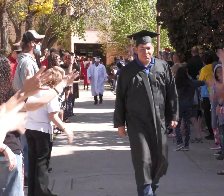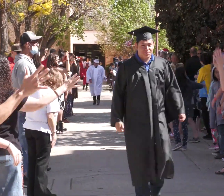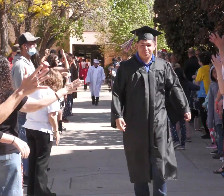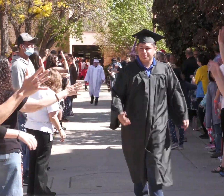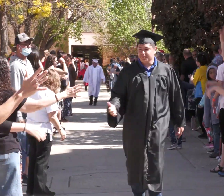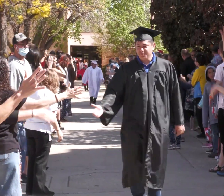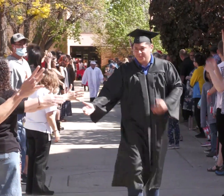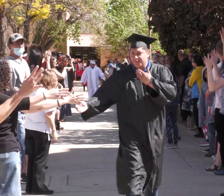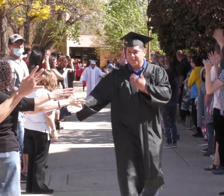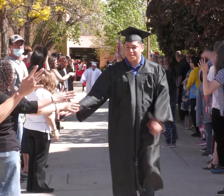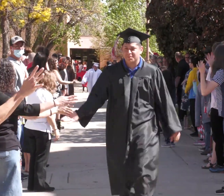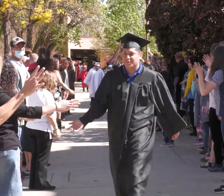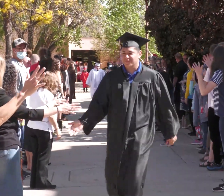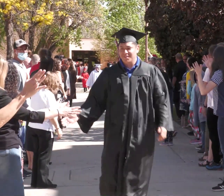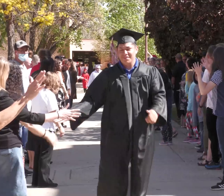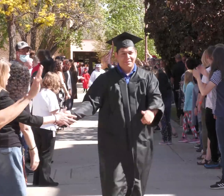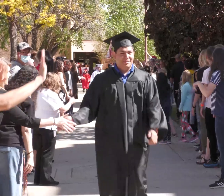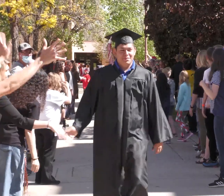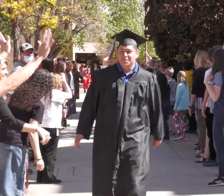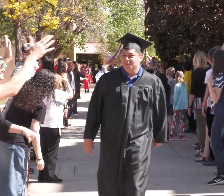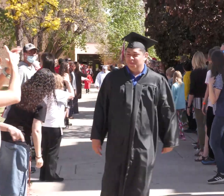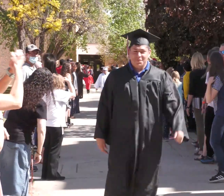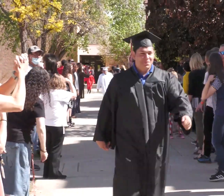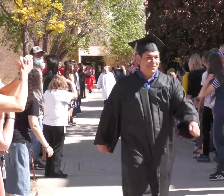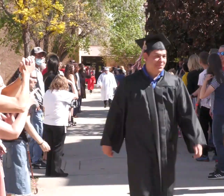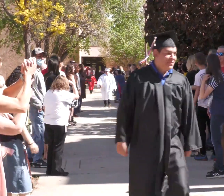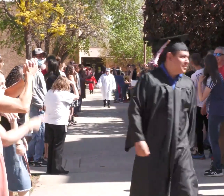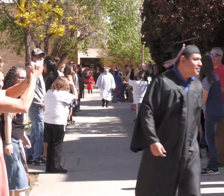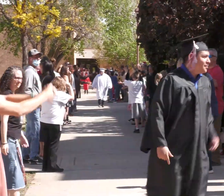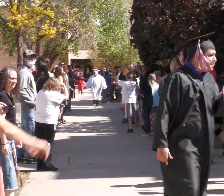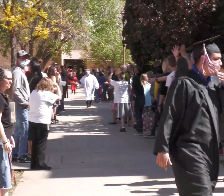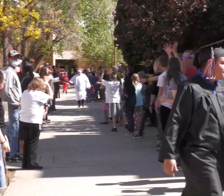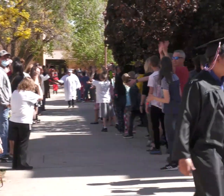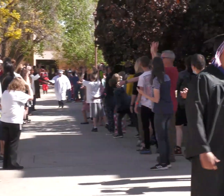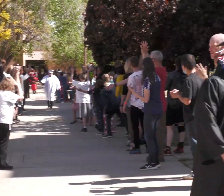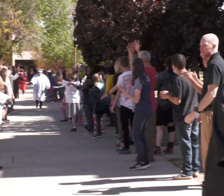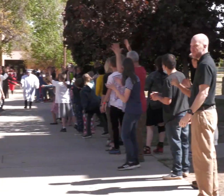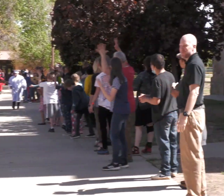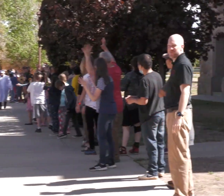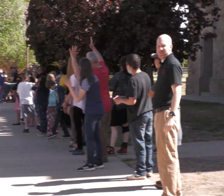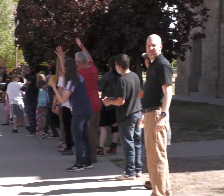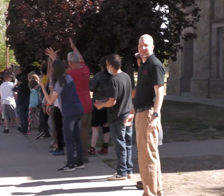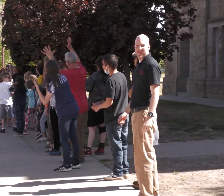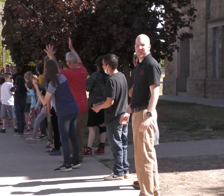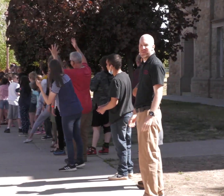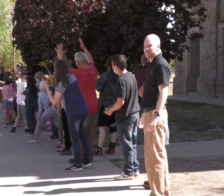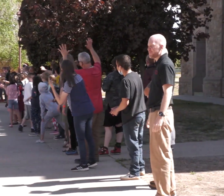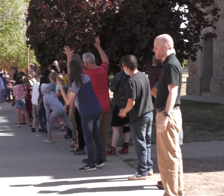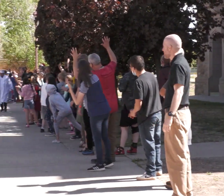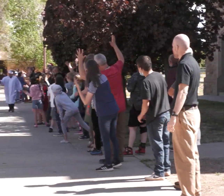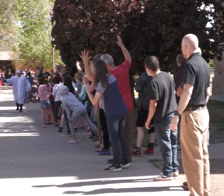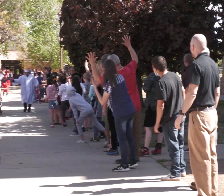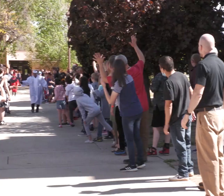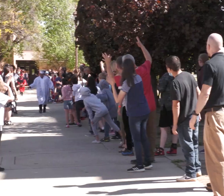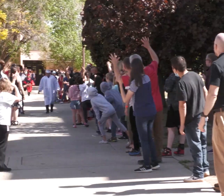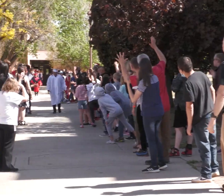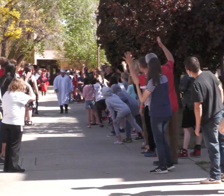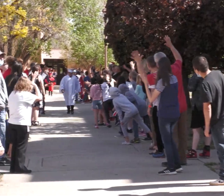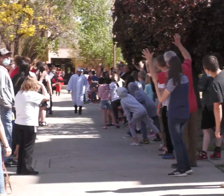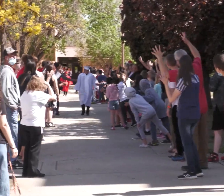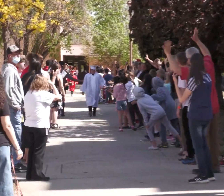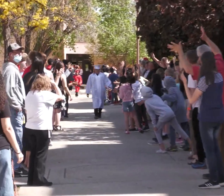very